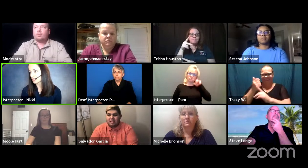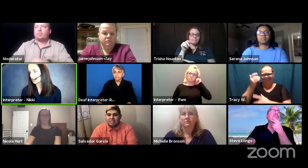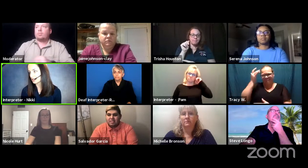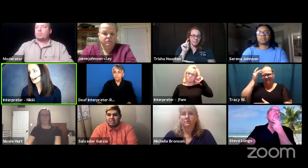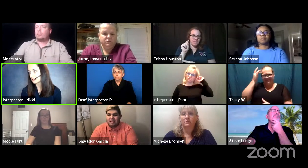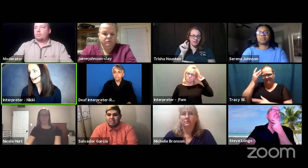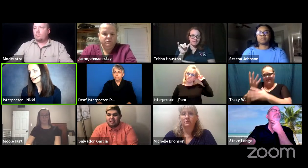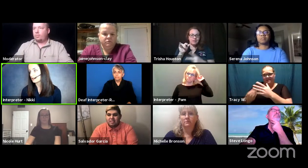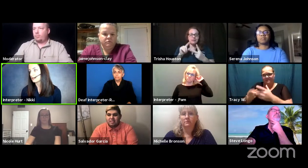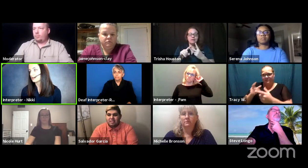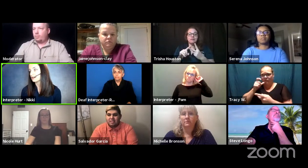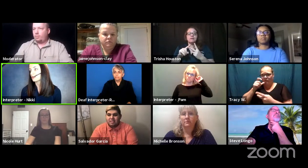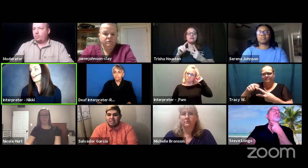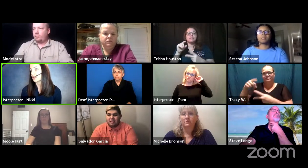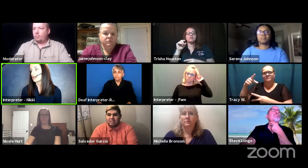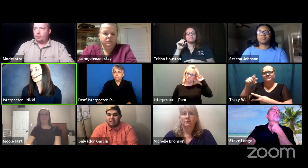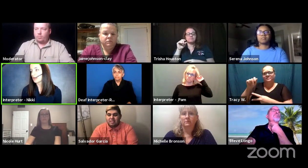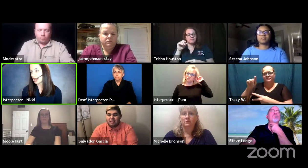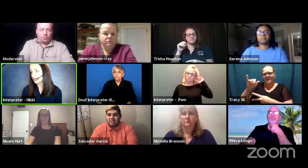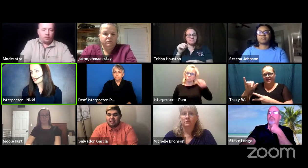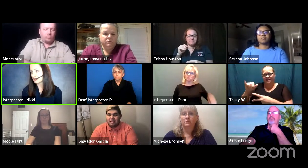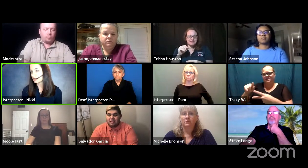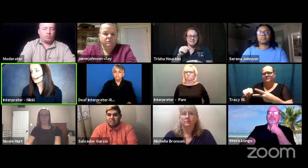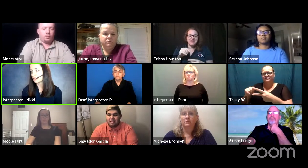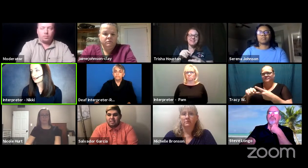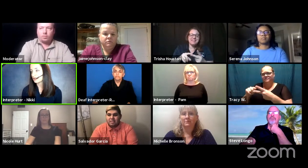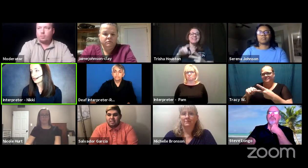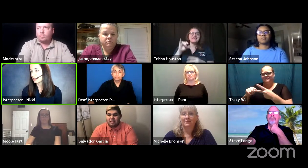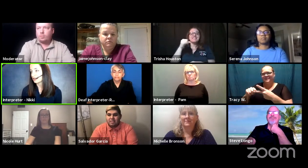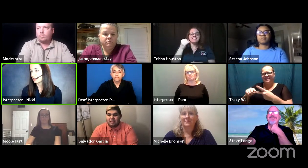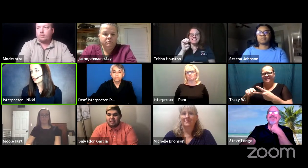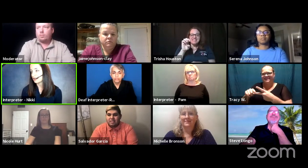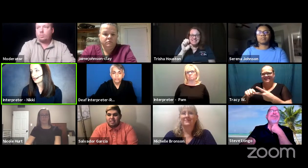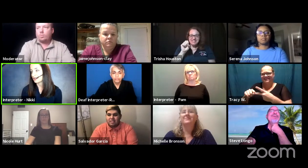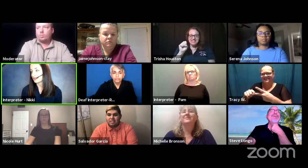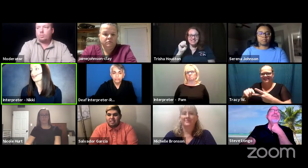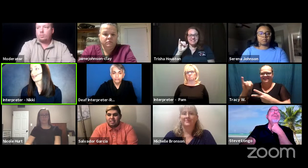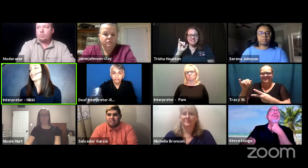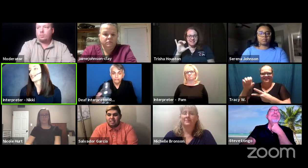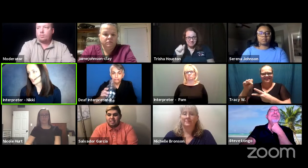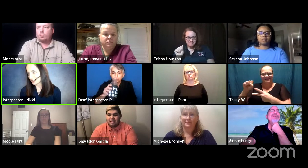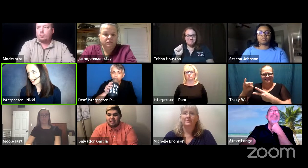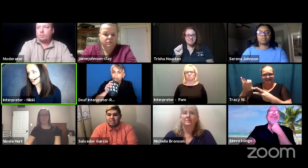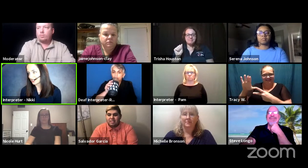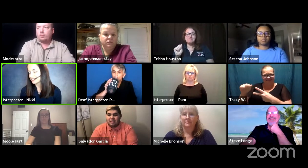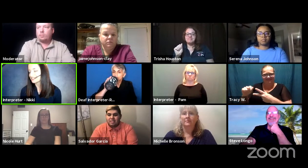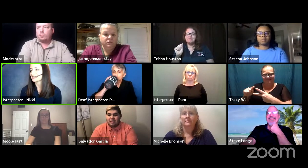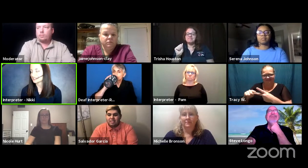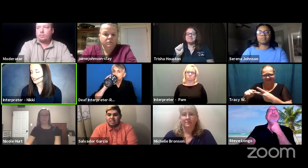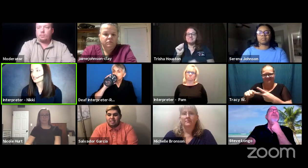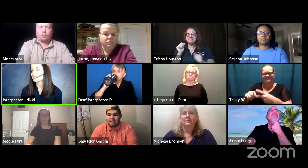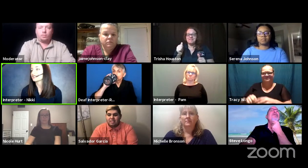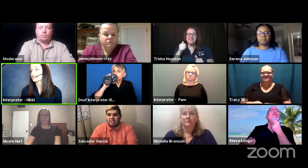sick. One is Patty. The other one is Jessica.